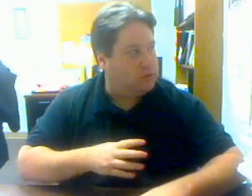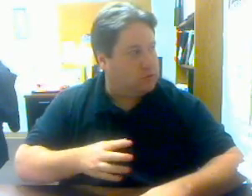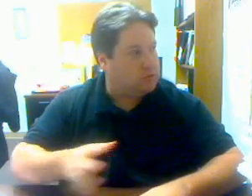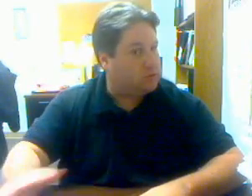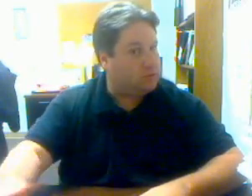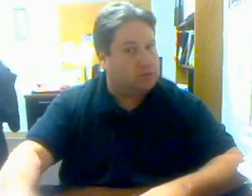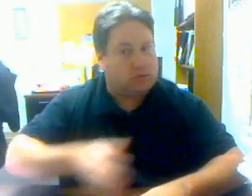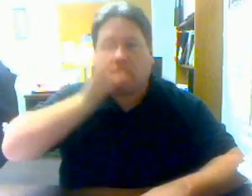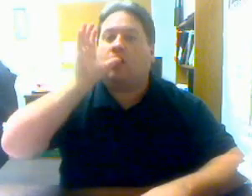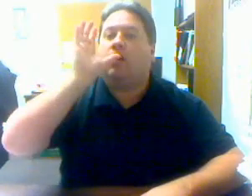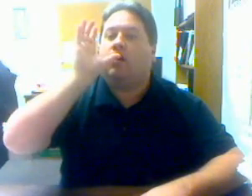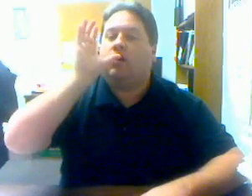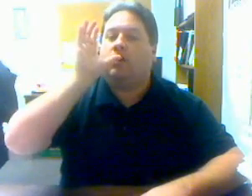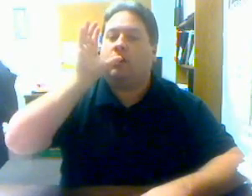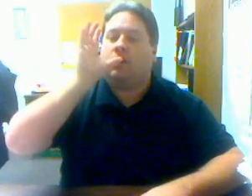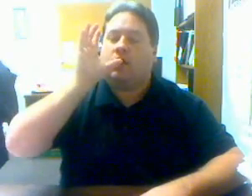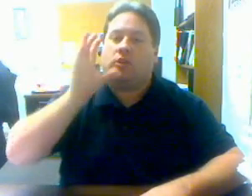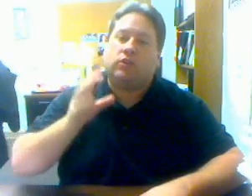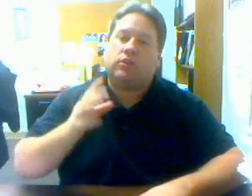the desire to have a thing. Okay.